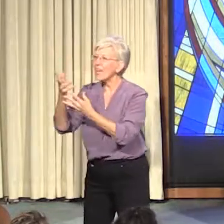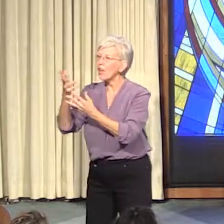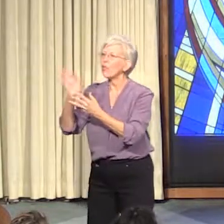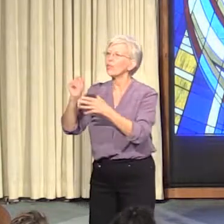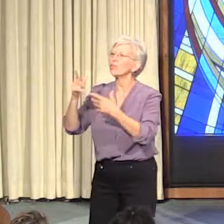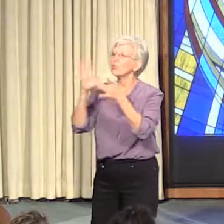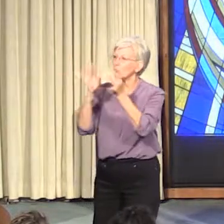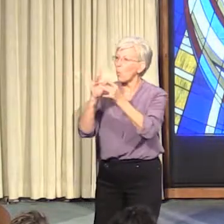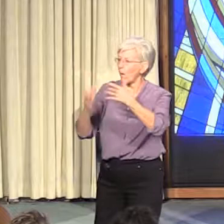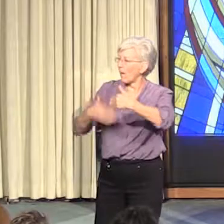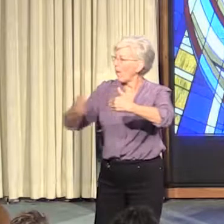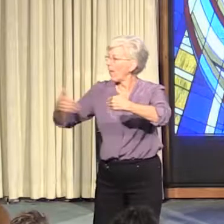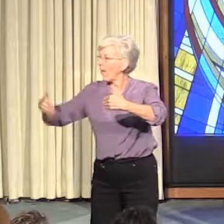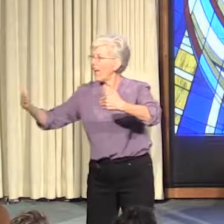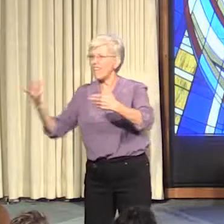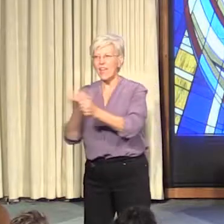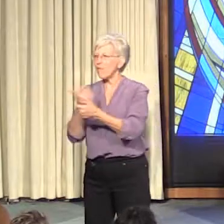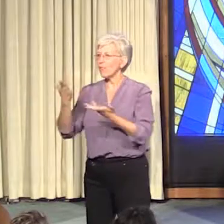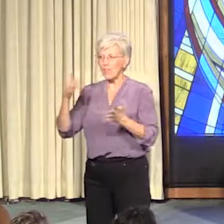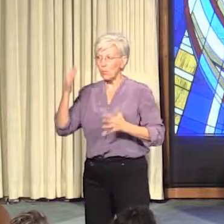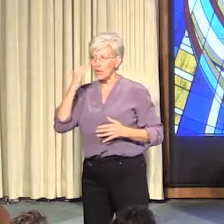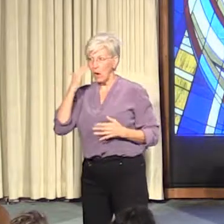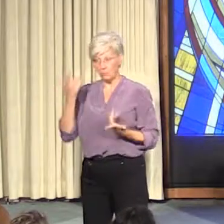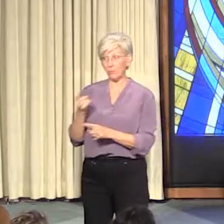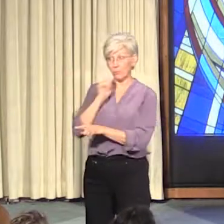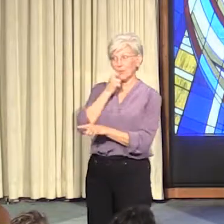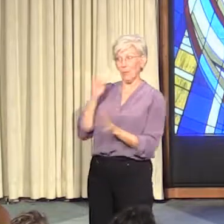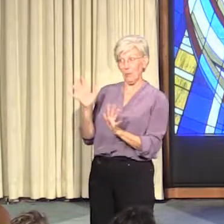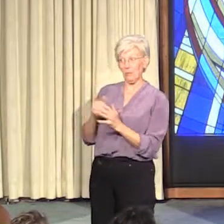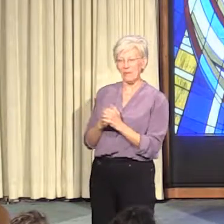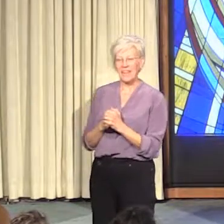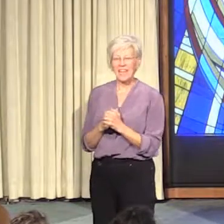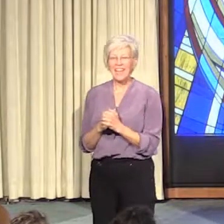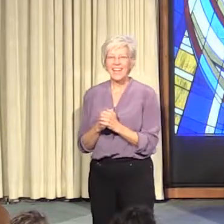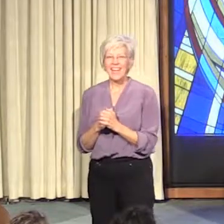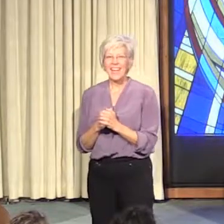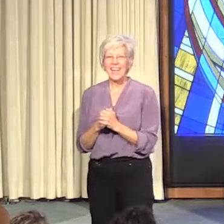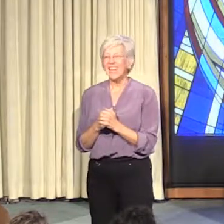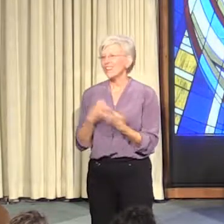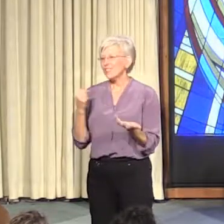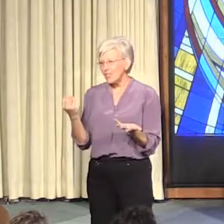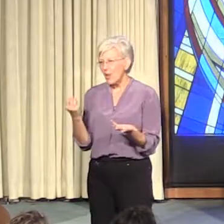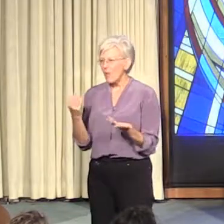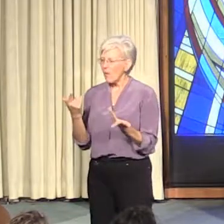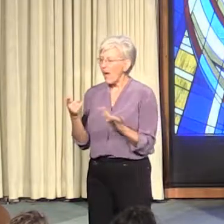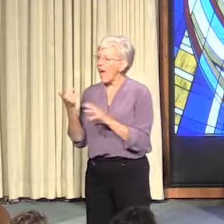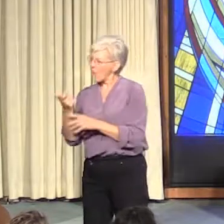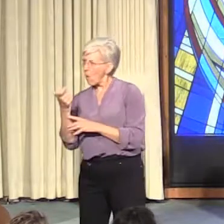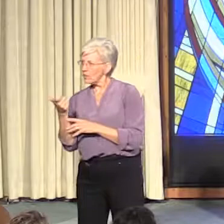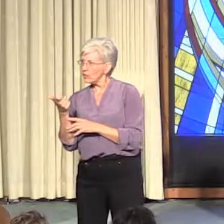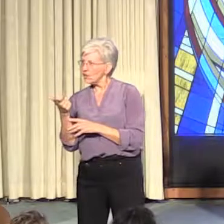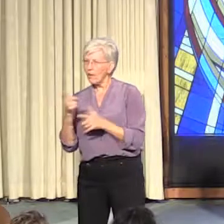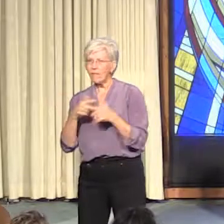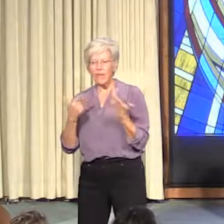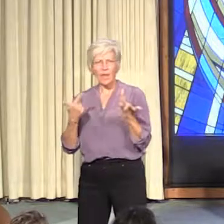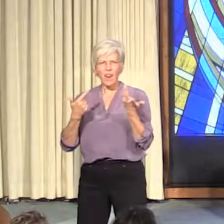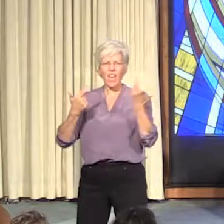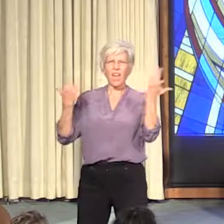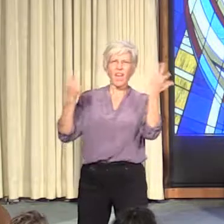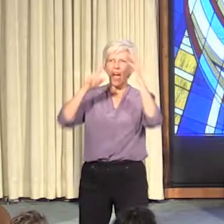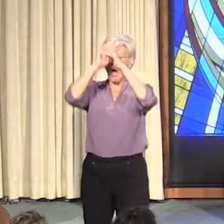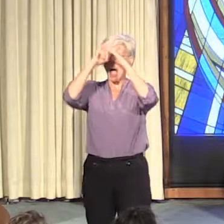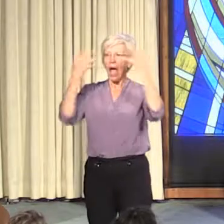know. And it was pretty cool. So after I watch it, I realize I'm